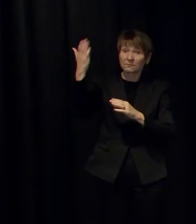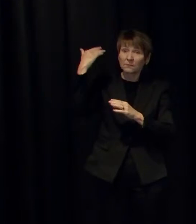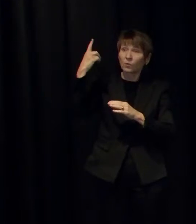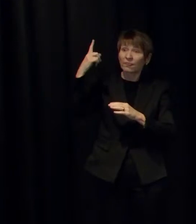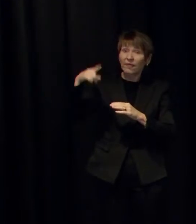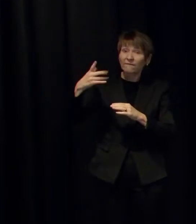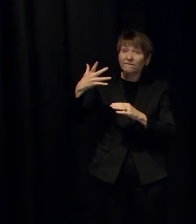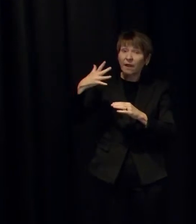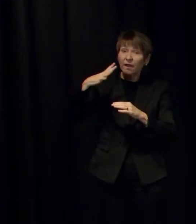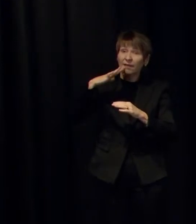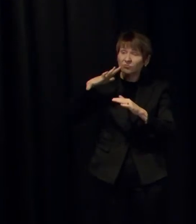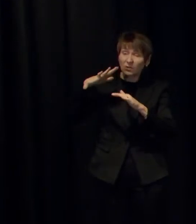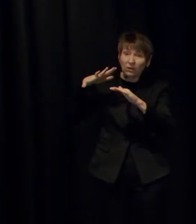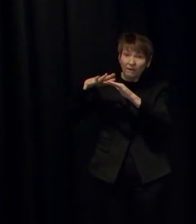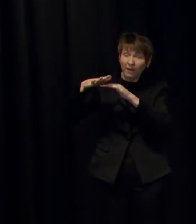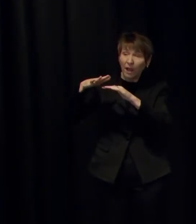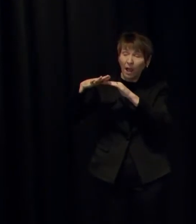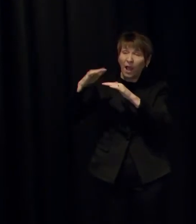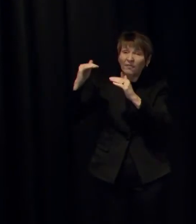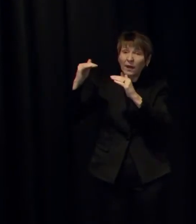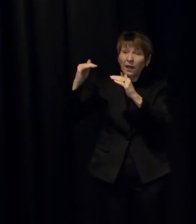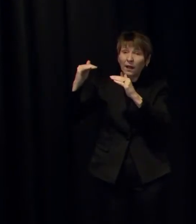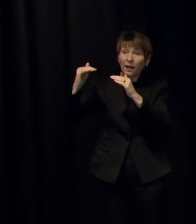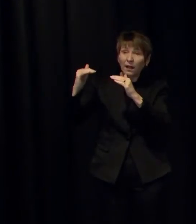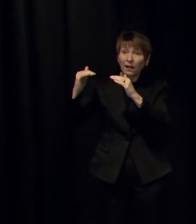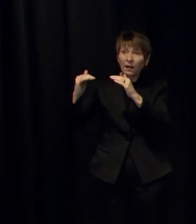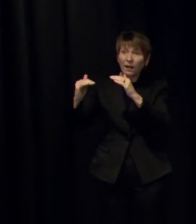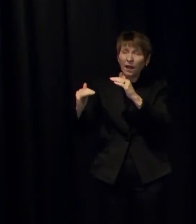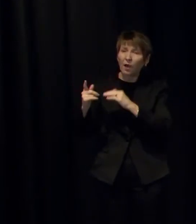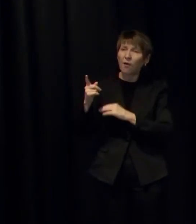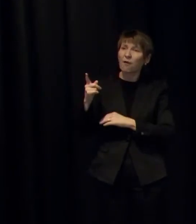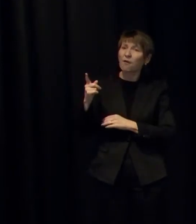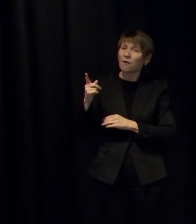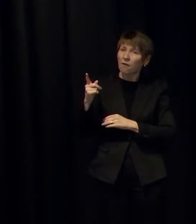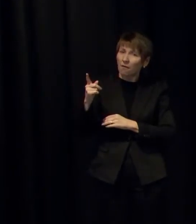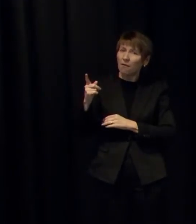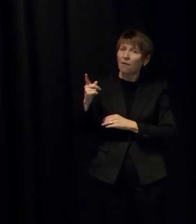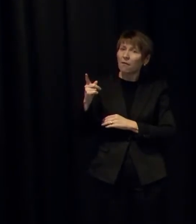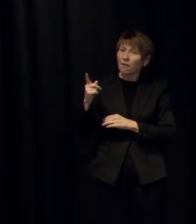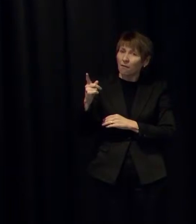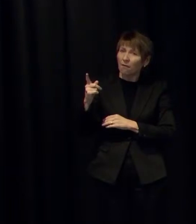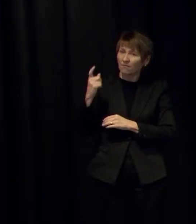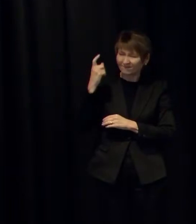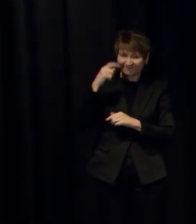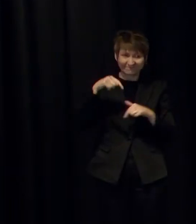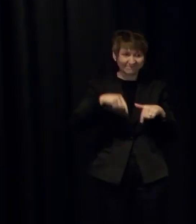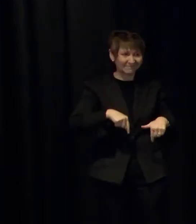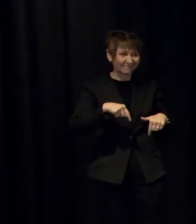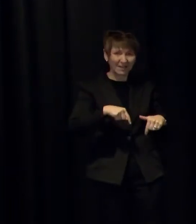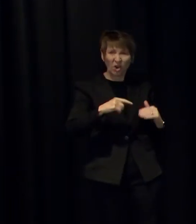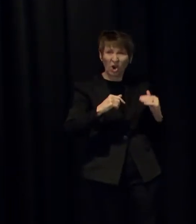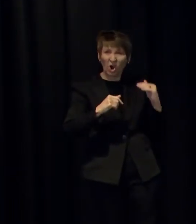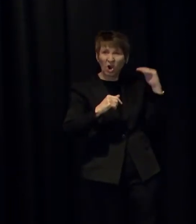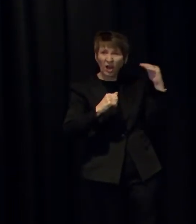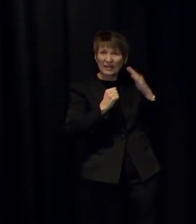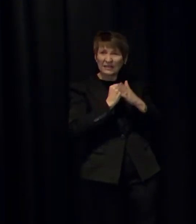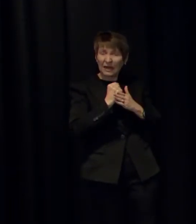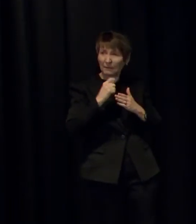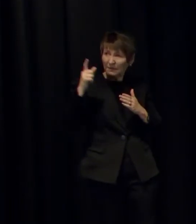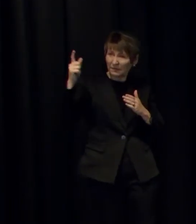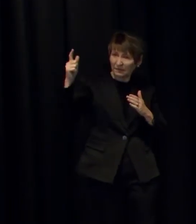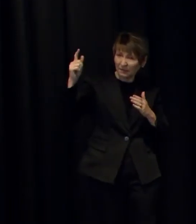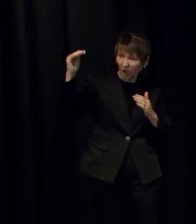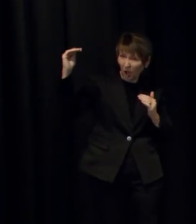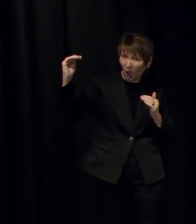our experience, why we're still seeing case numbers so high and what might have contributed to that? Certainly, we're at a